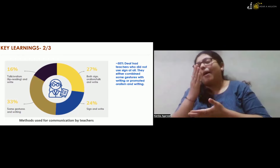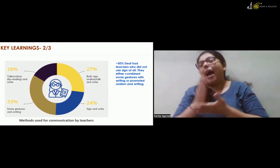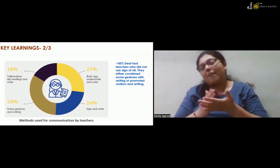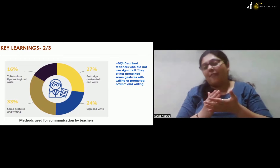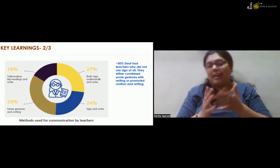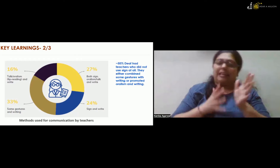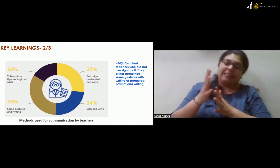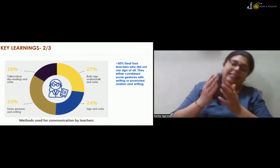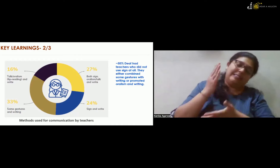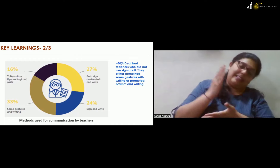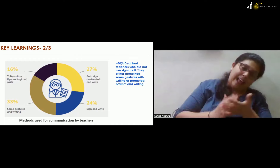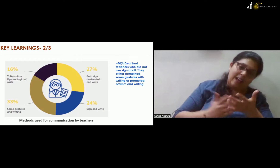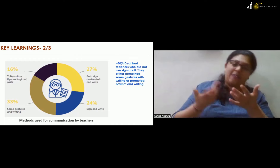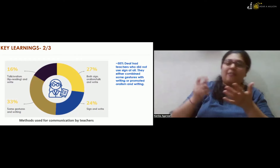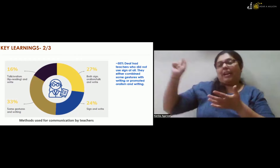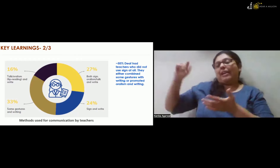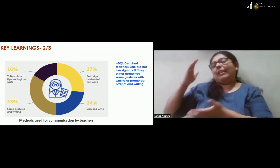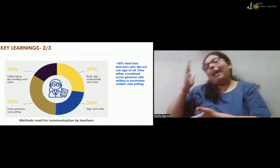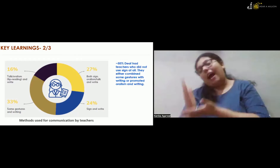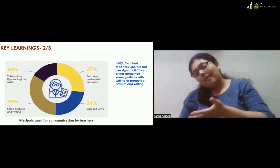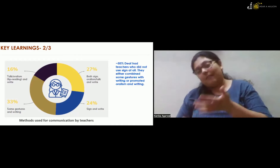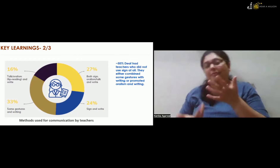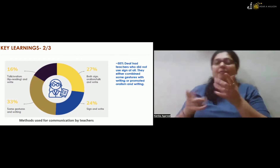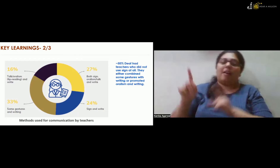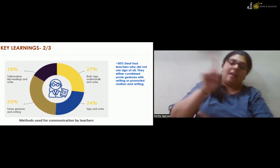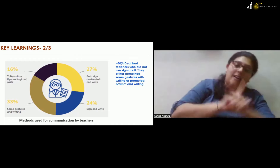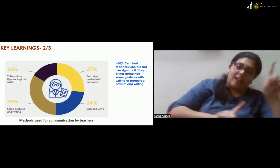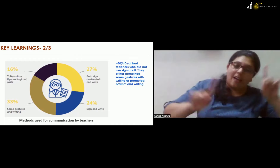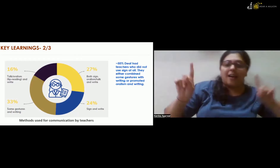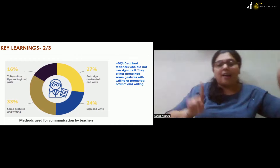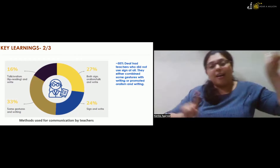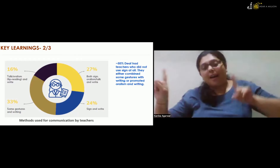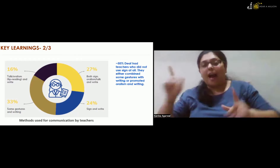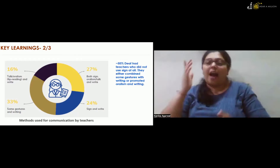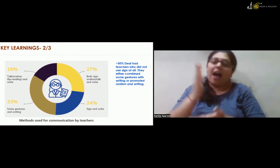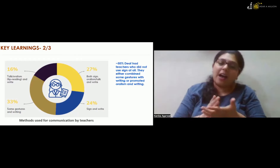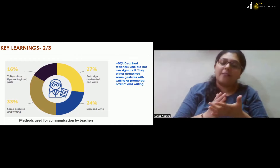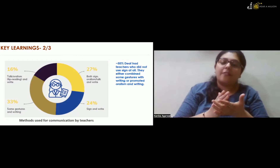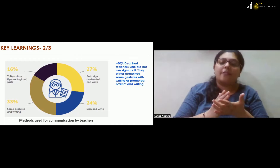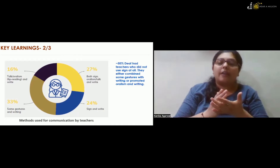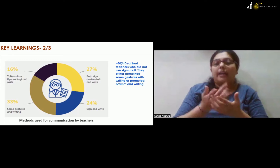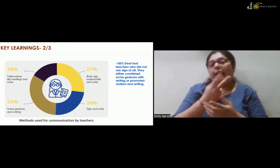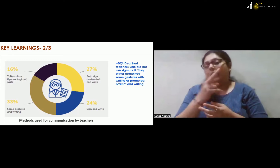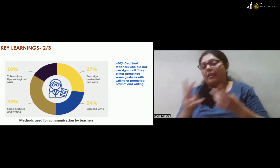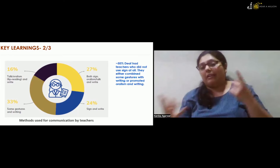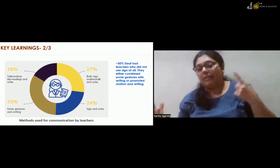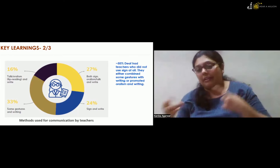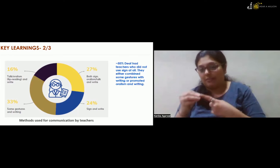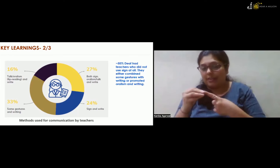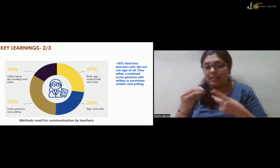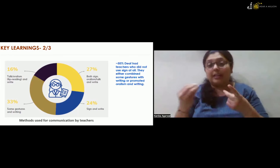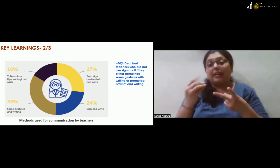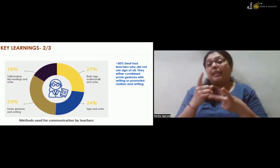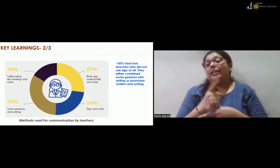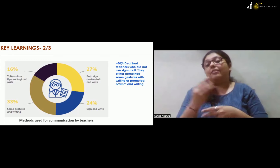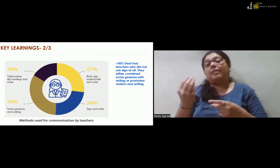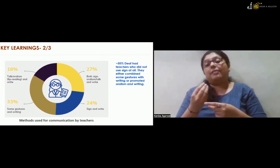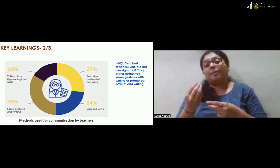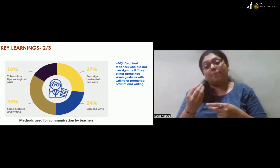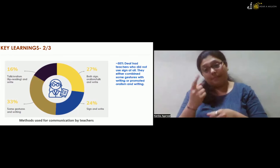there. And so that is the result. Half of them would say that they use some kind